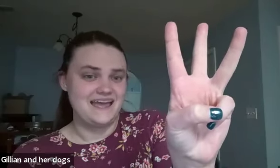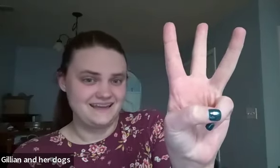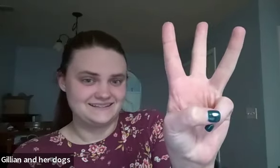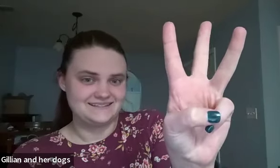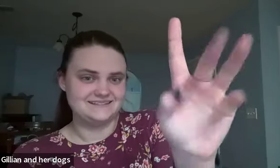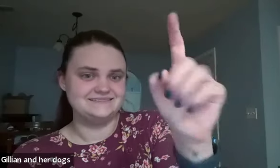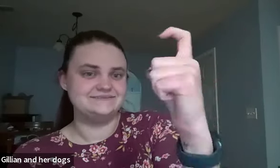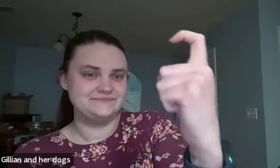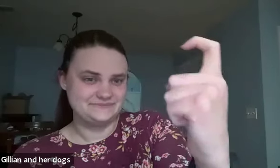X,